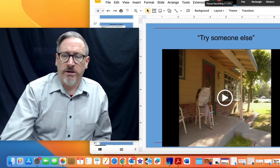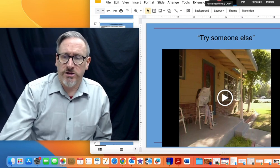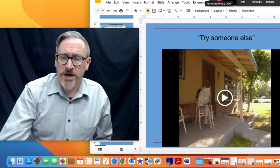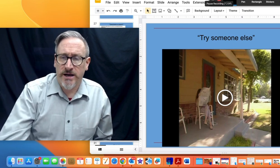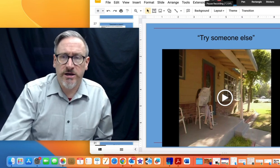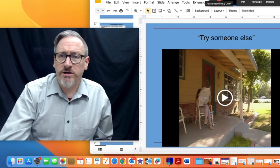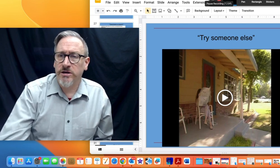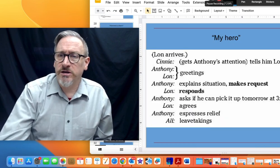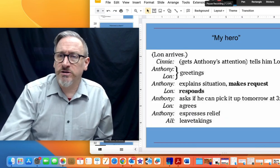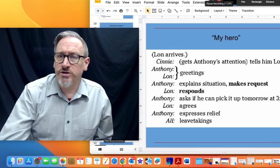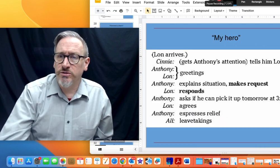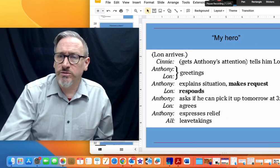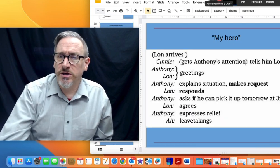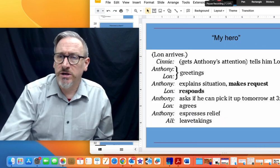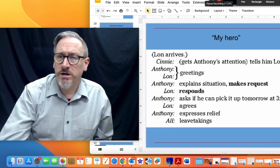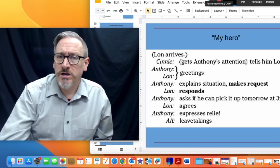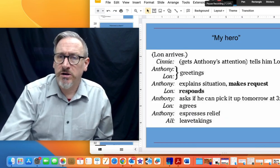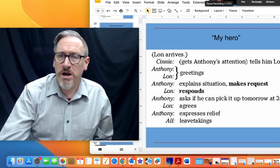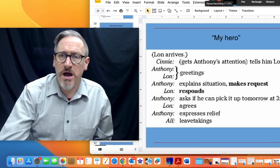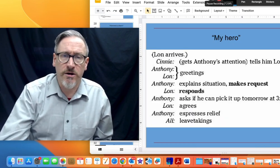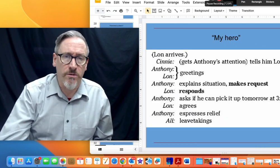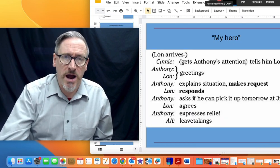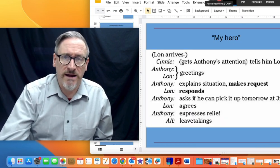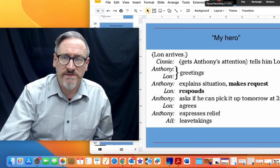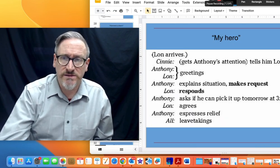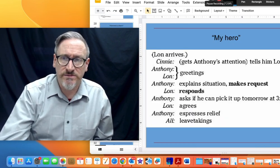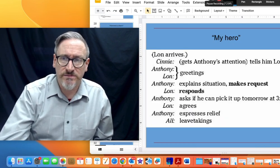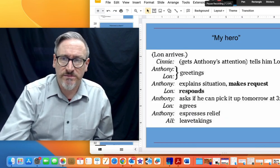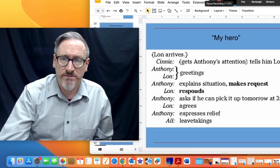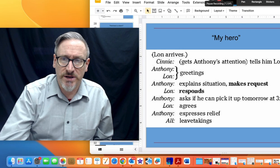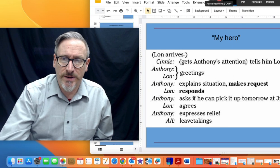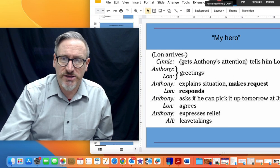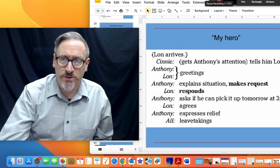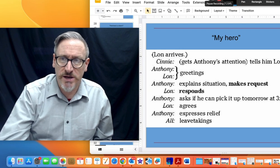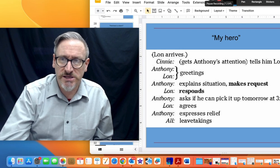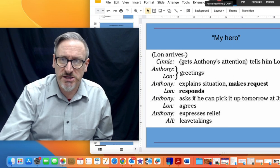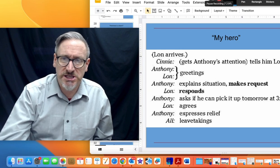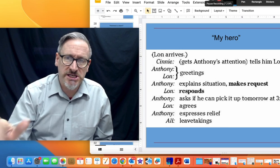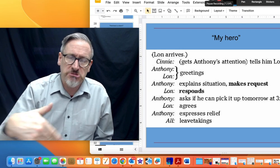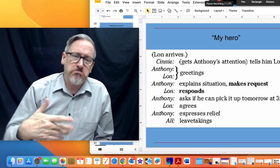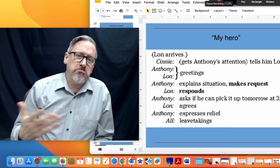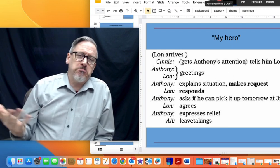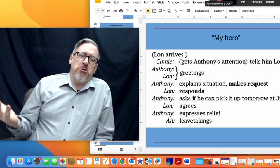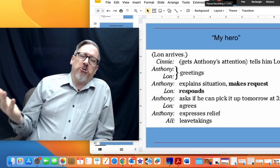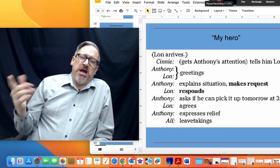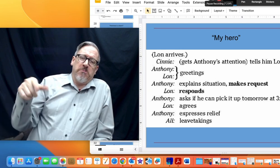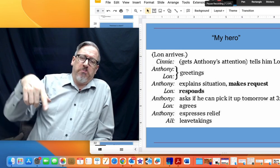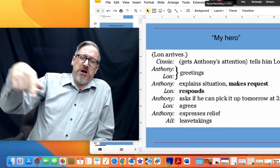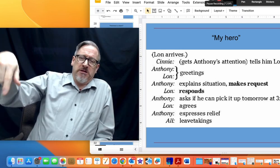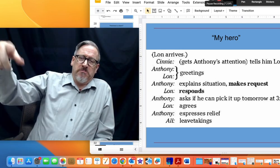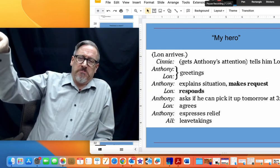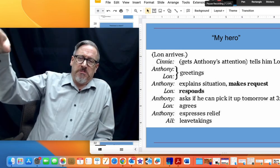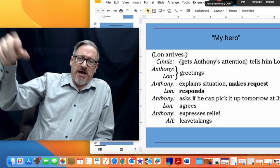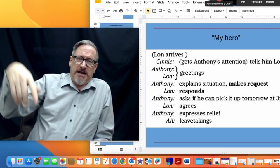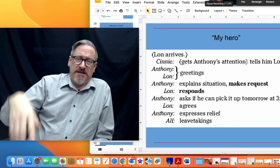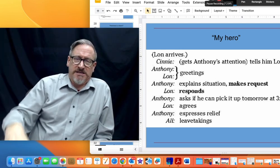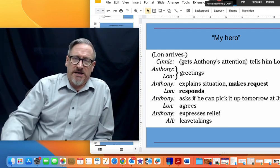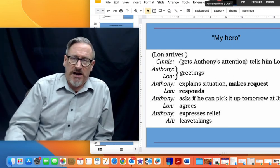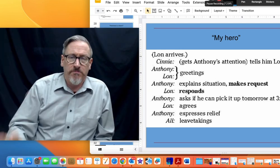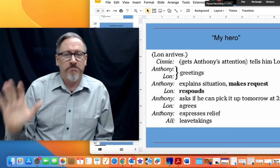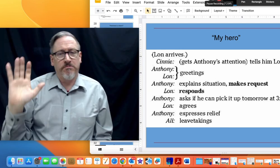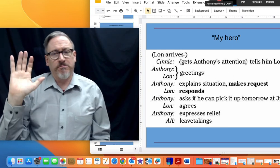Handy little check. 2, Lon arrives. He makes the request, says, okay, but at